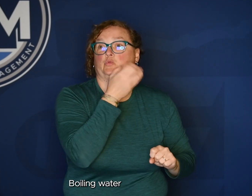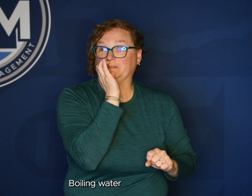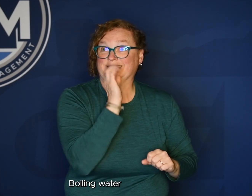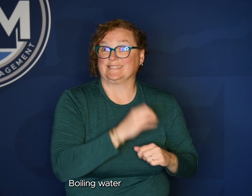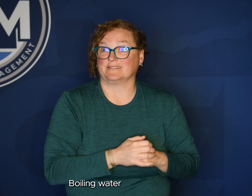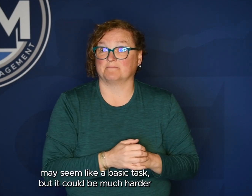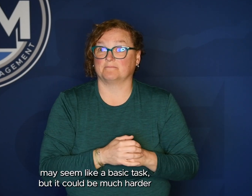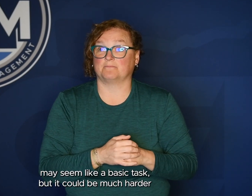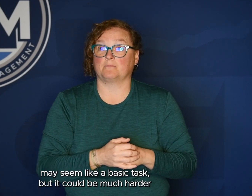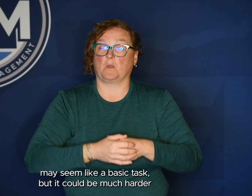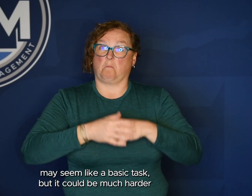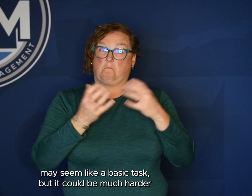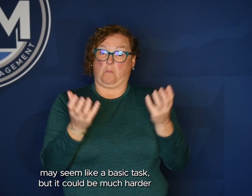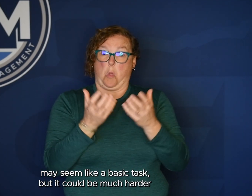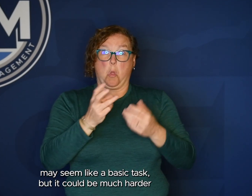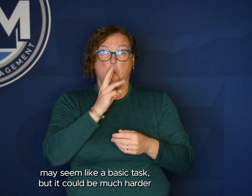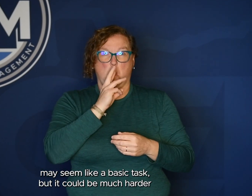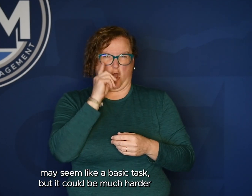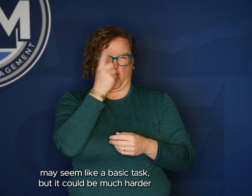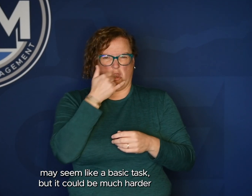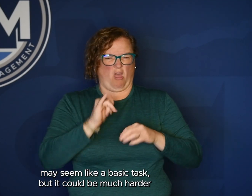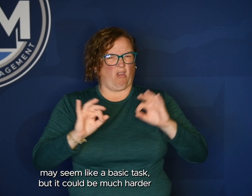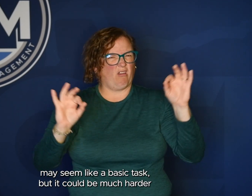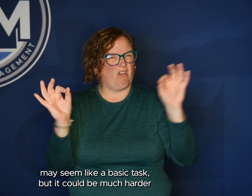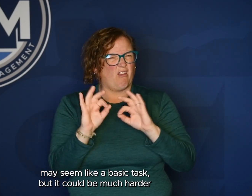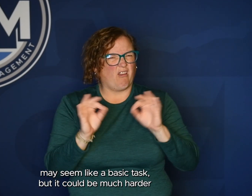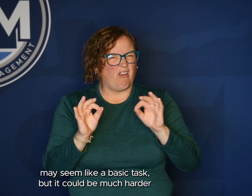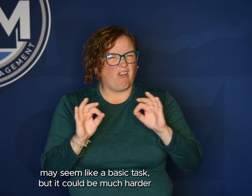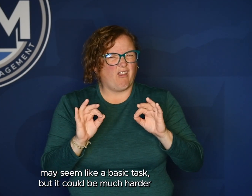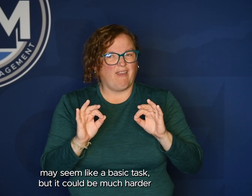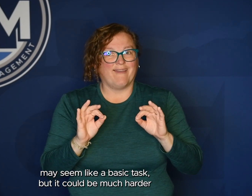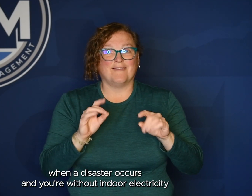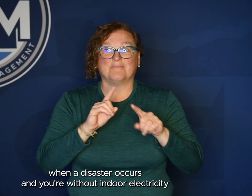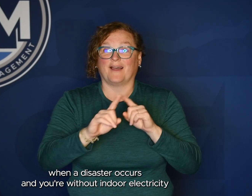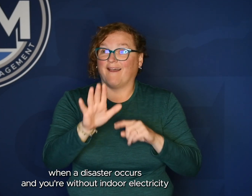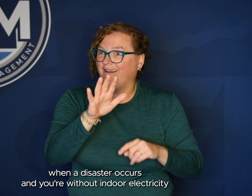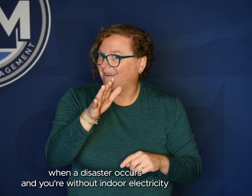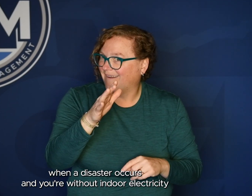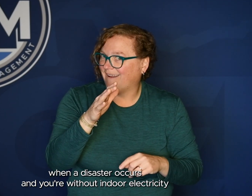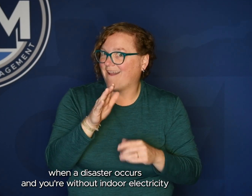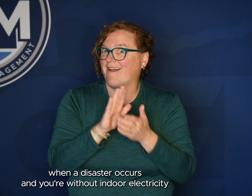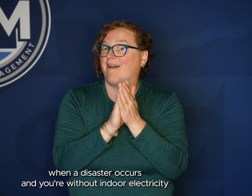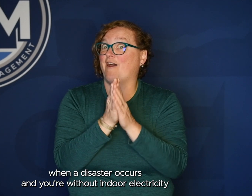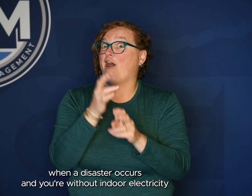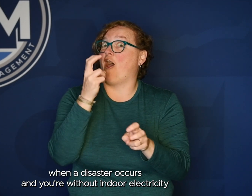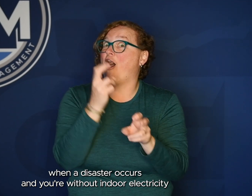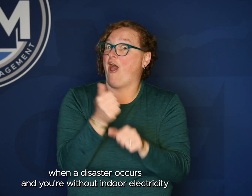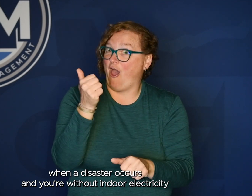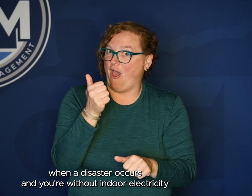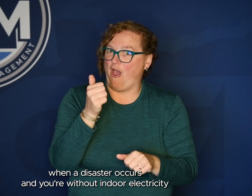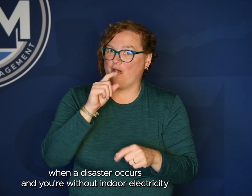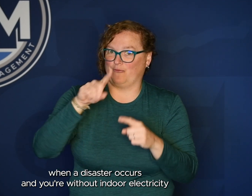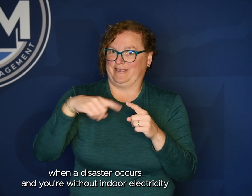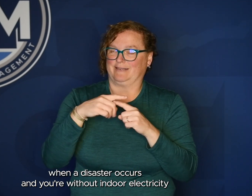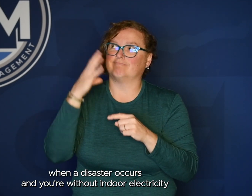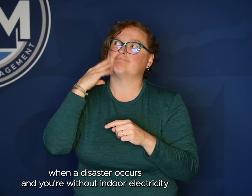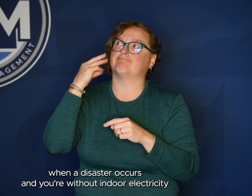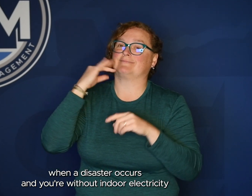Boiling water may seem like a basic task, but it could be much harder when a disaster occurs and you're without indoor